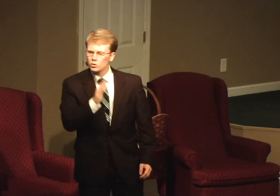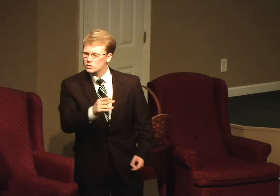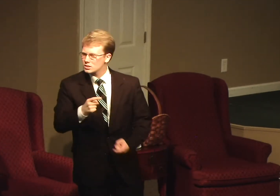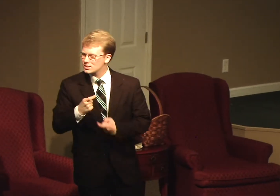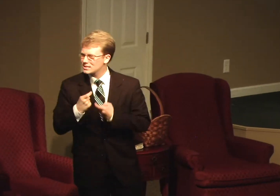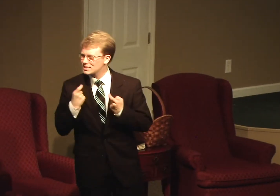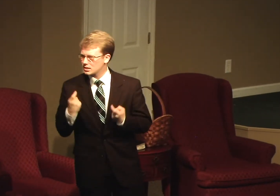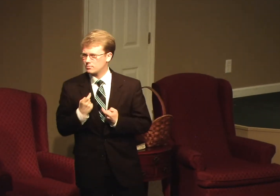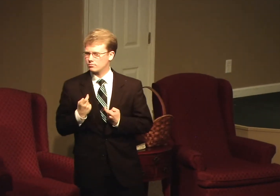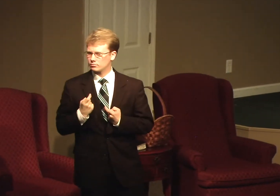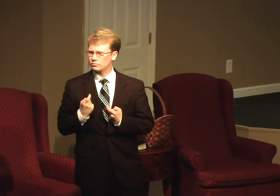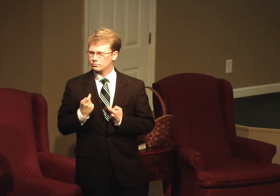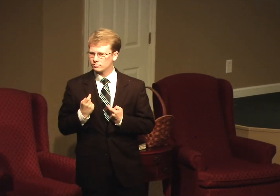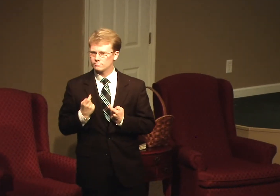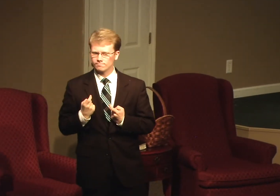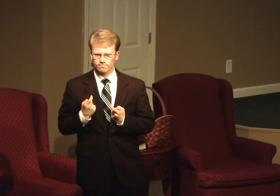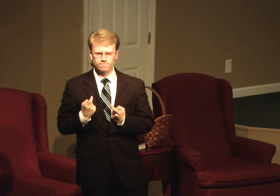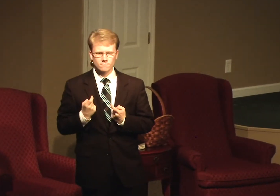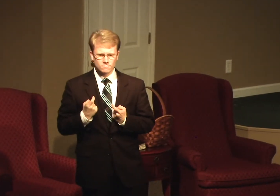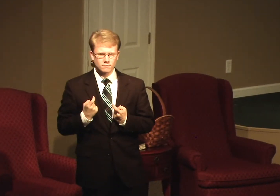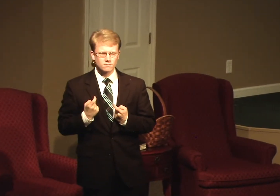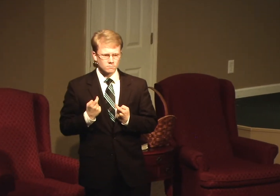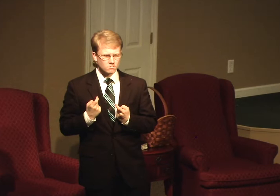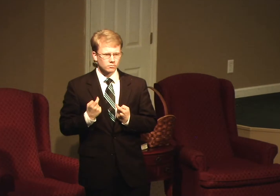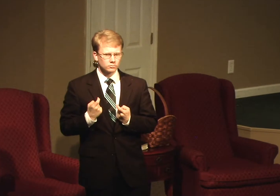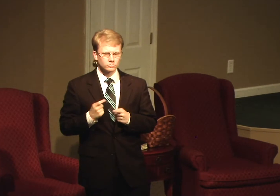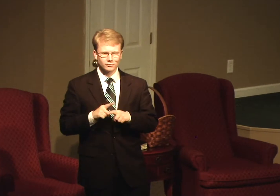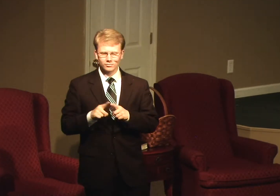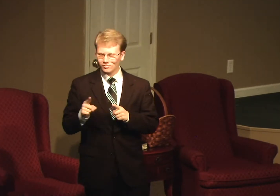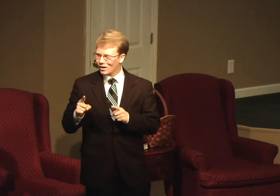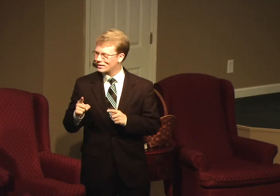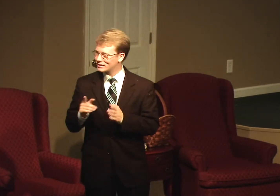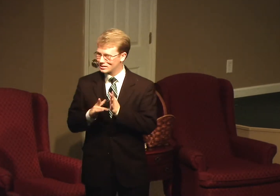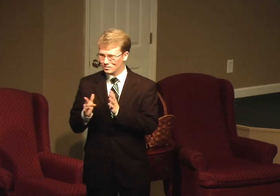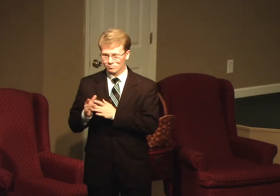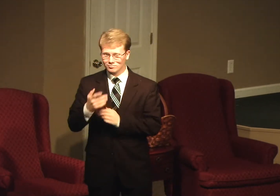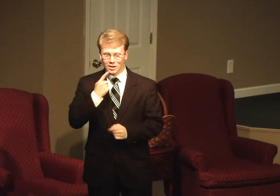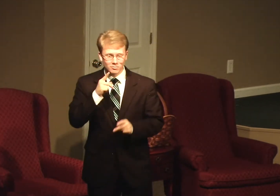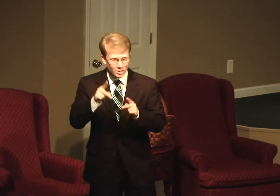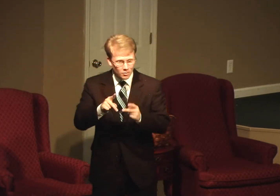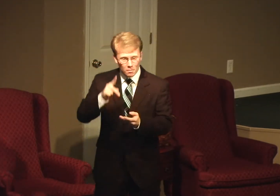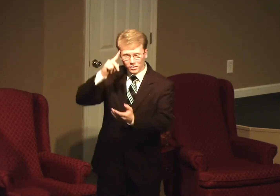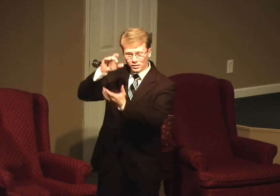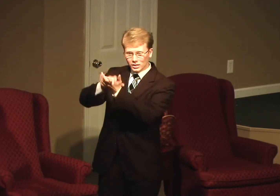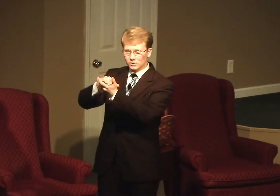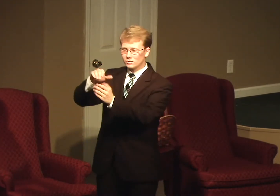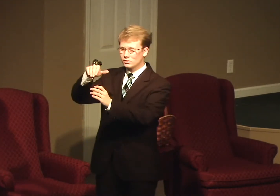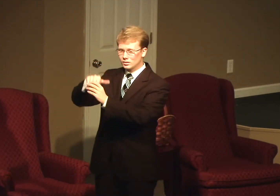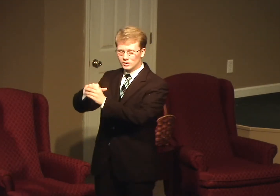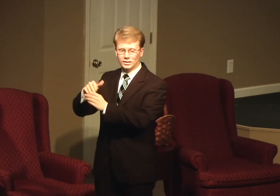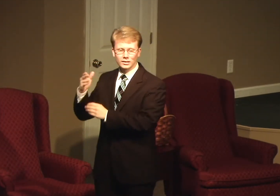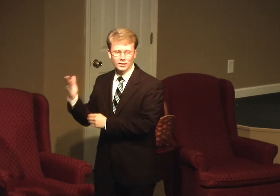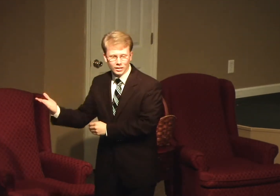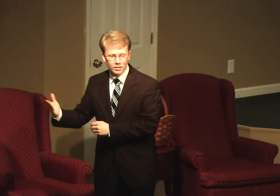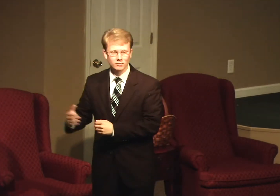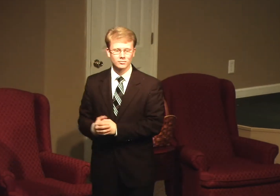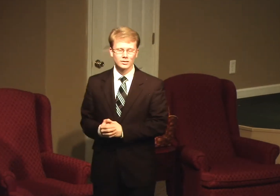the devil. They're sinners because of your sin. But when we believe in